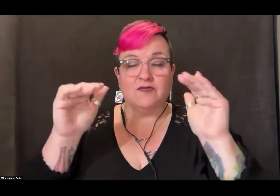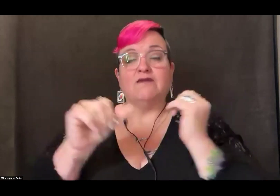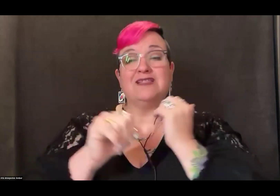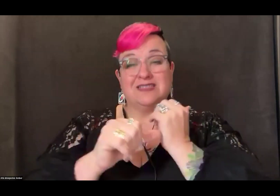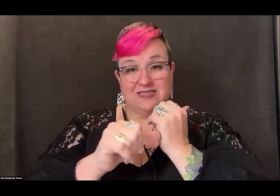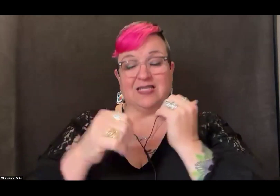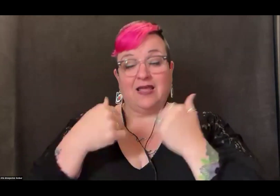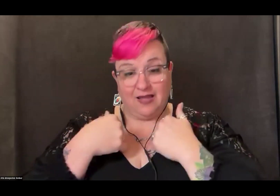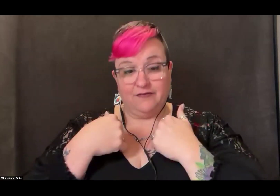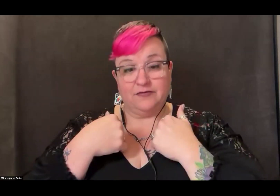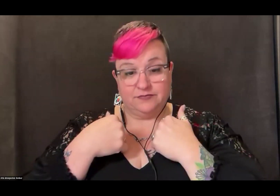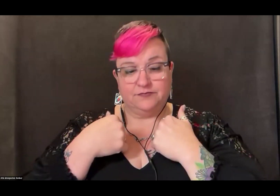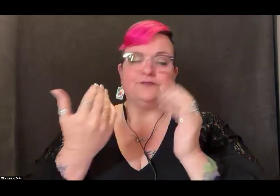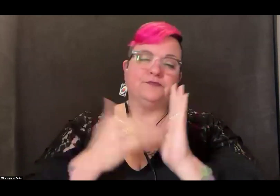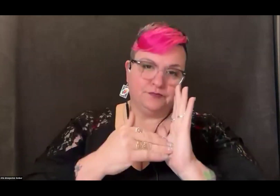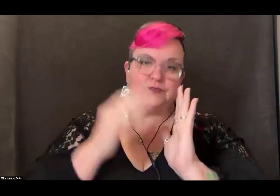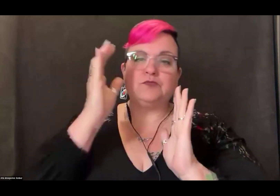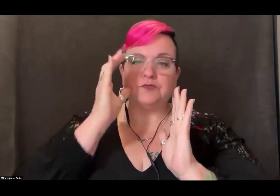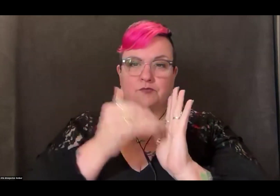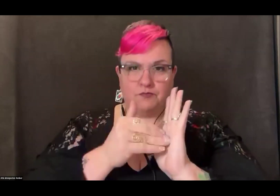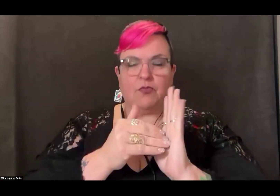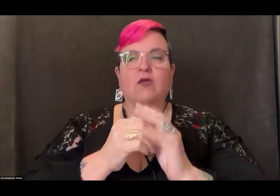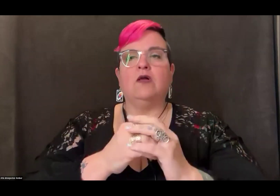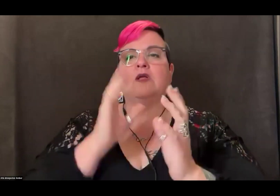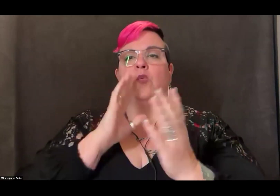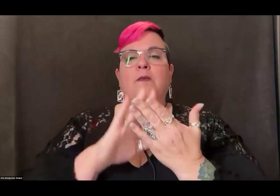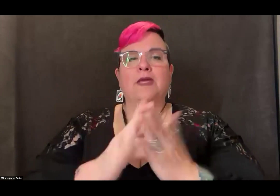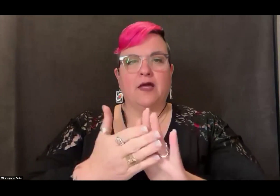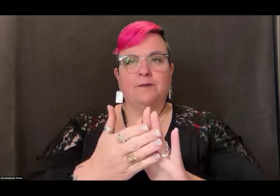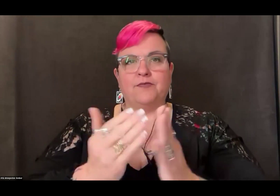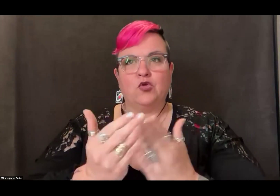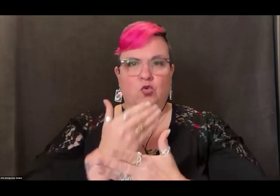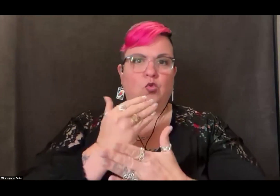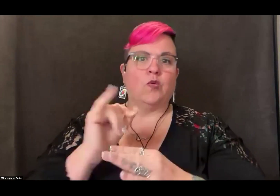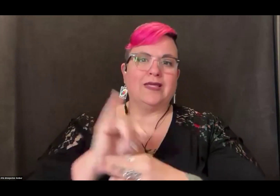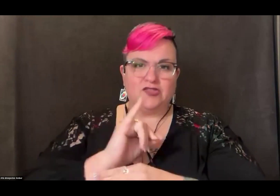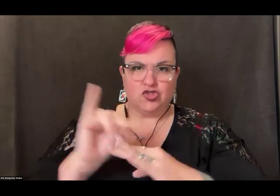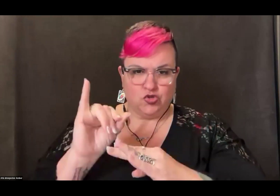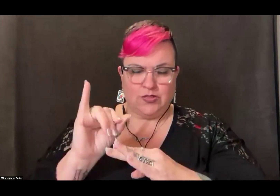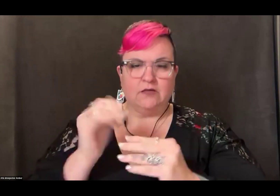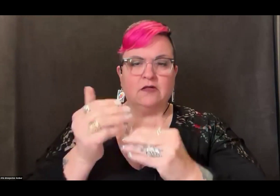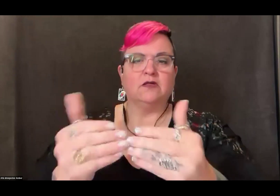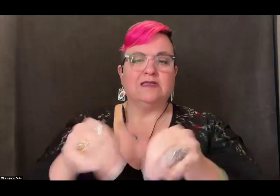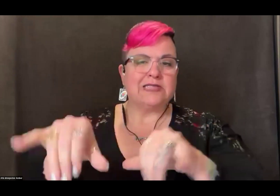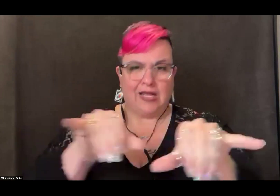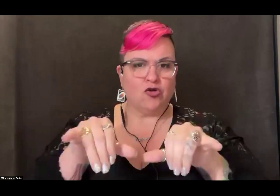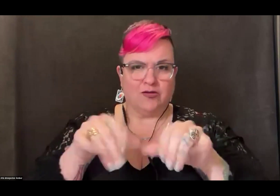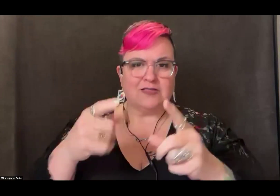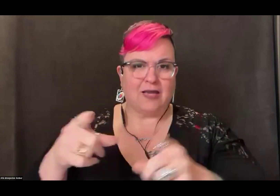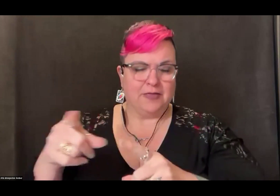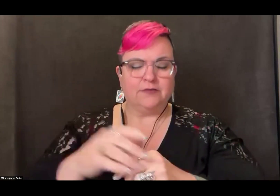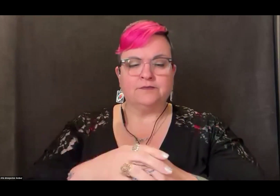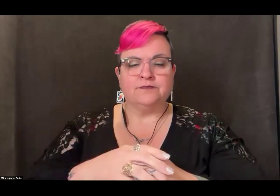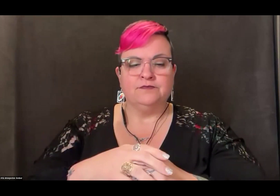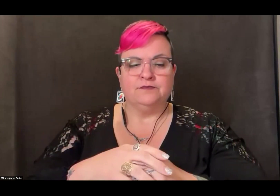assistant, and you'll again hear this as it will be the new industry standard coming